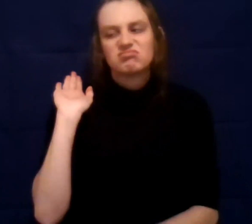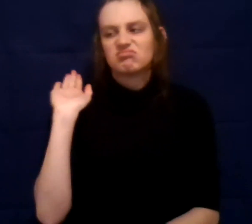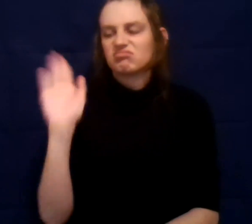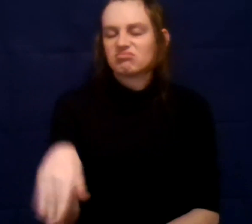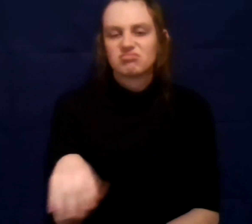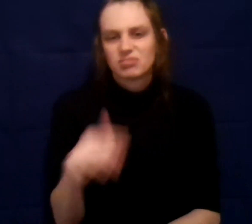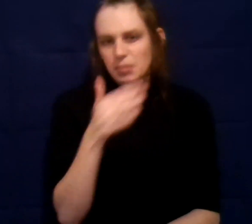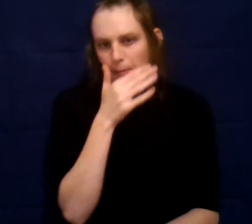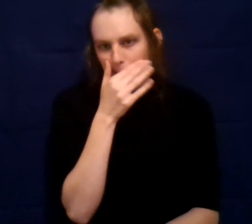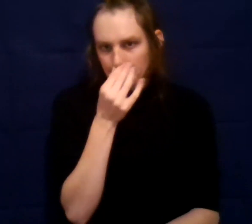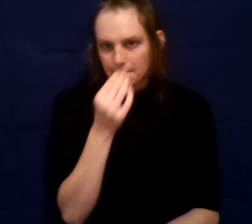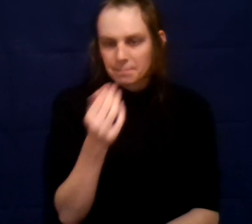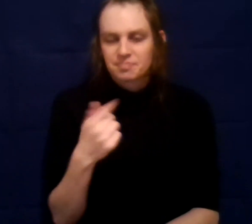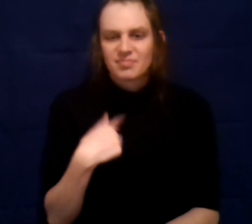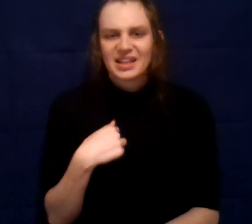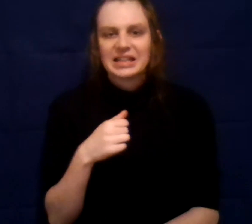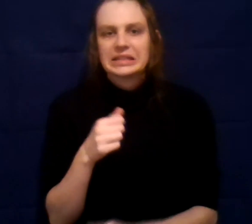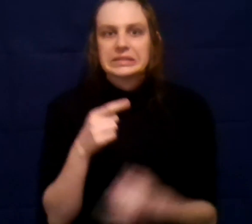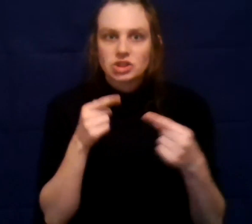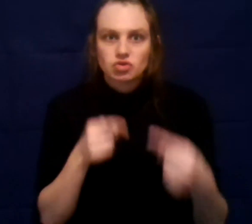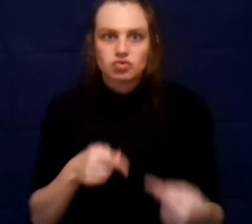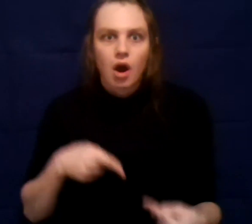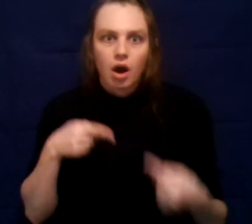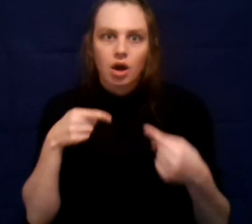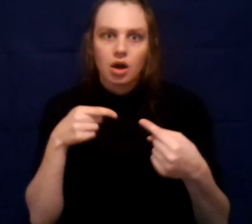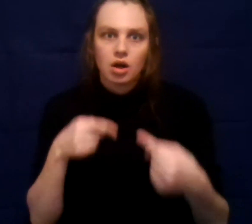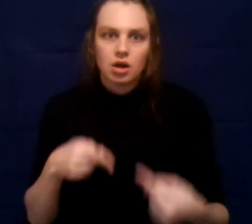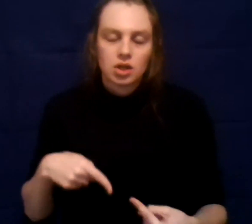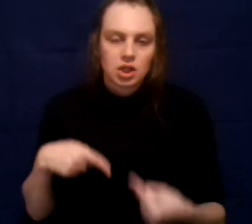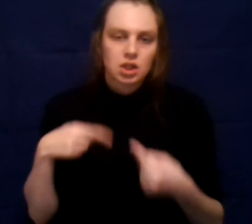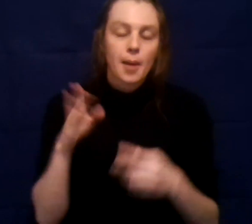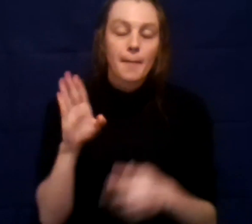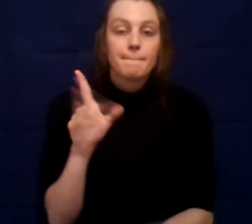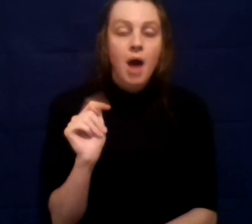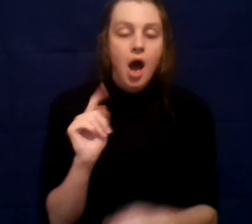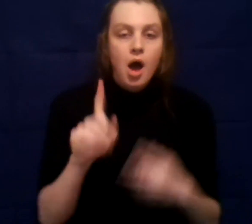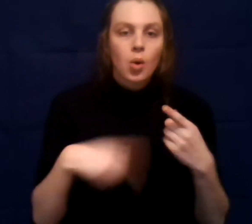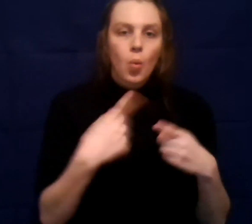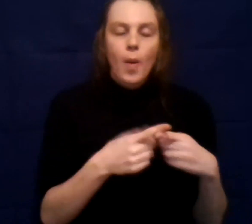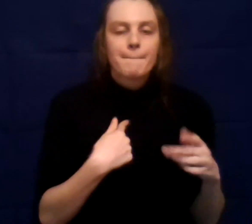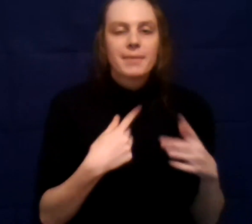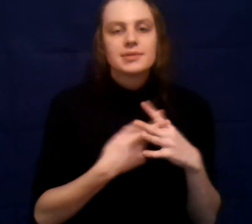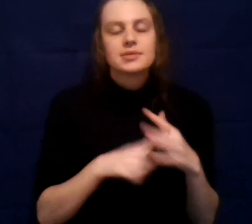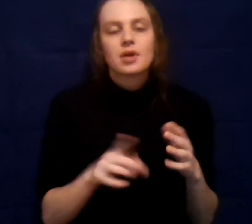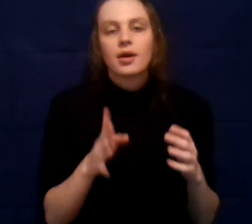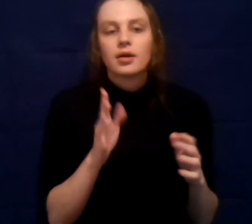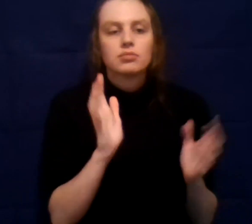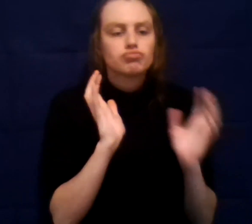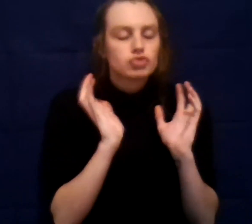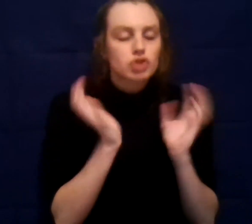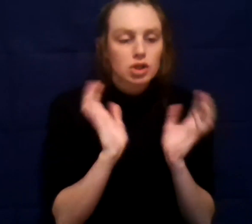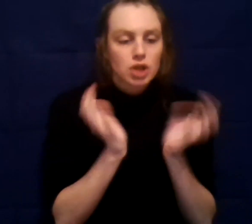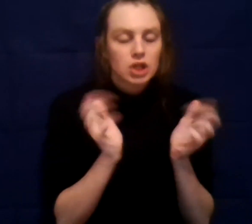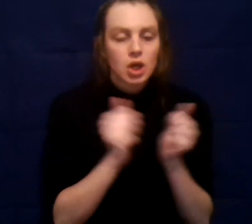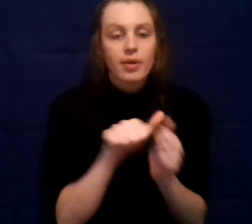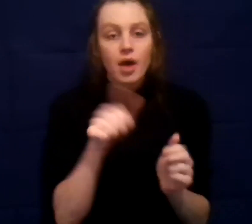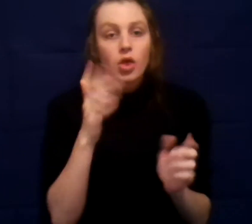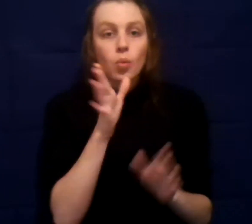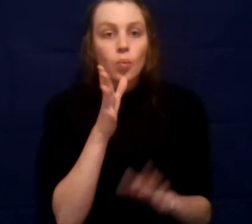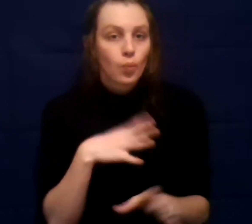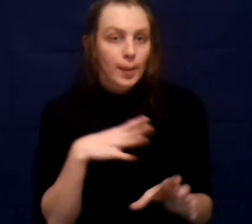skin. But once I started talking to other women in the program, especially, and then I heard everyone talking about